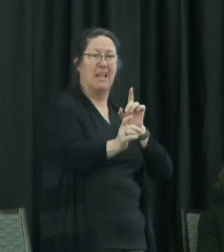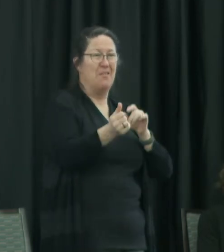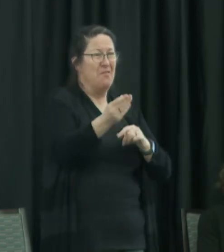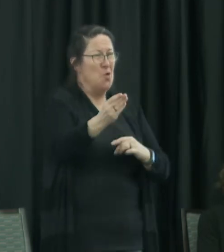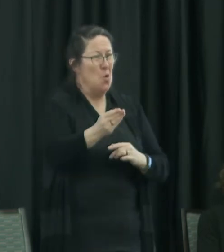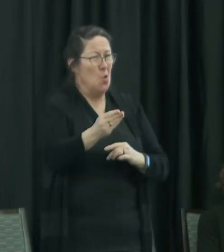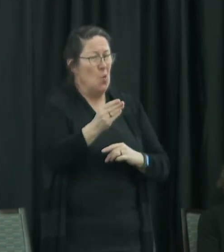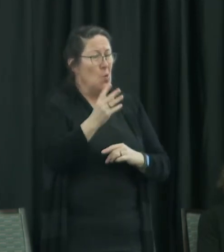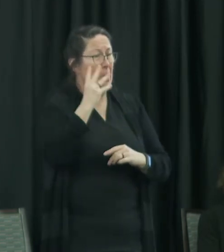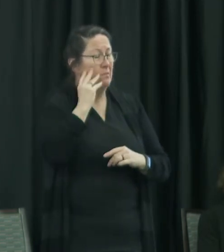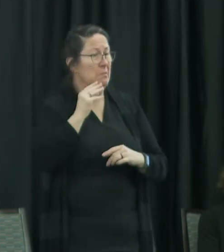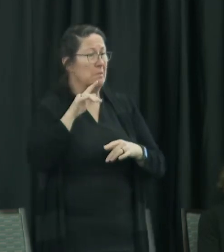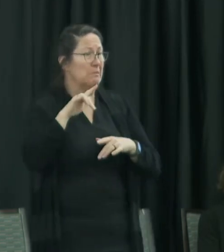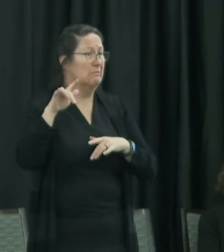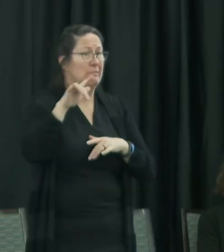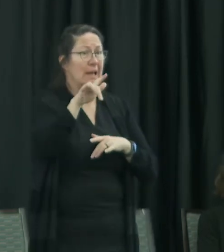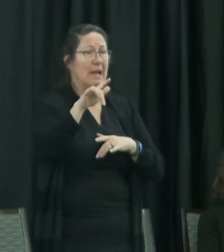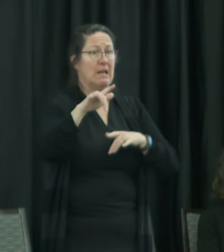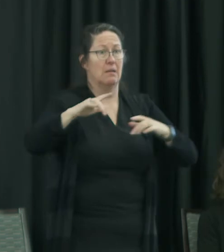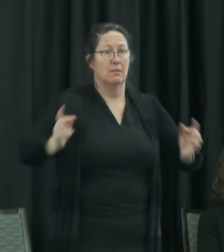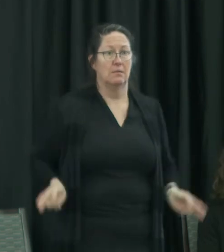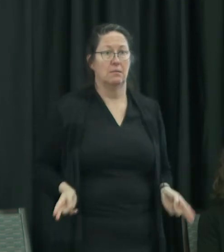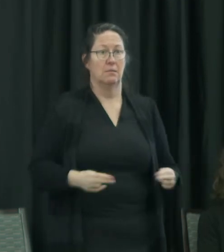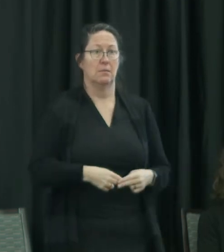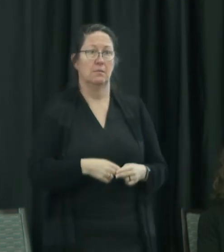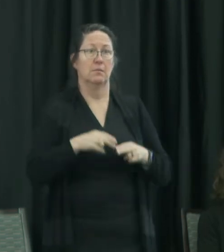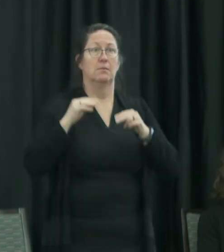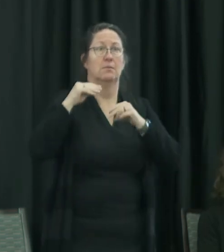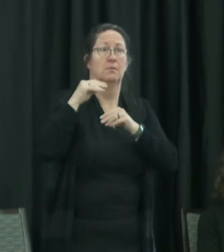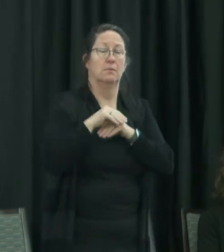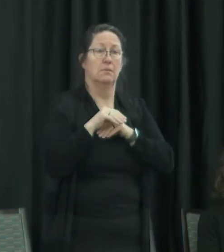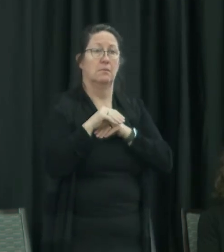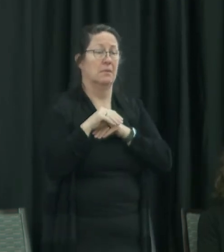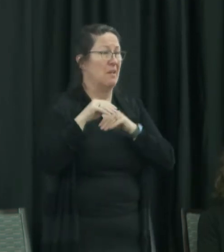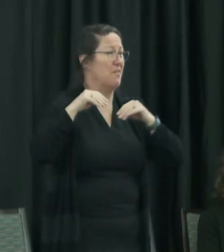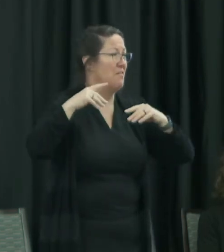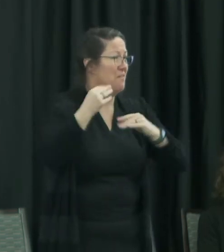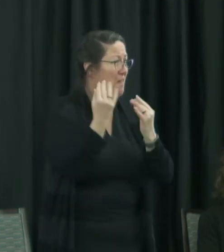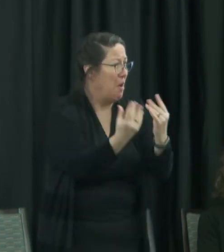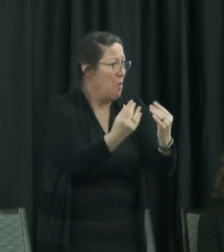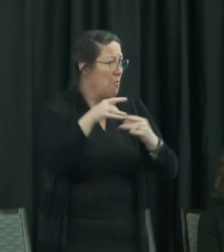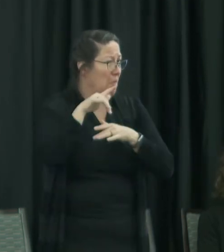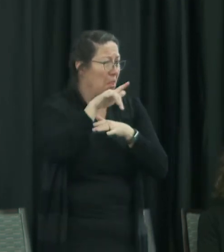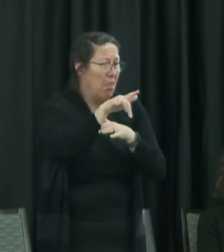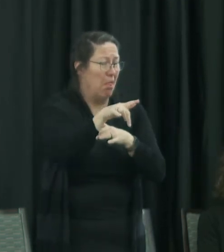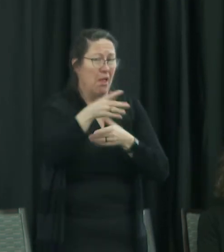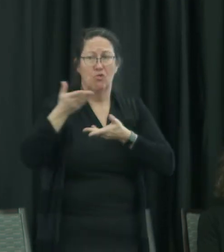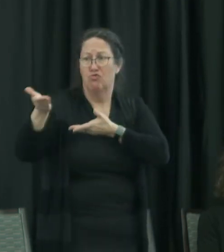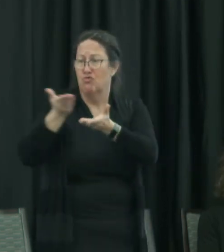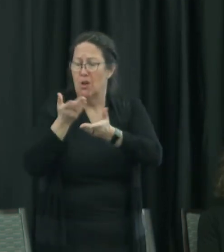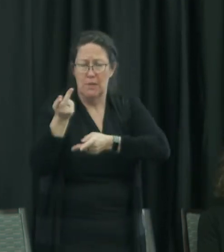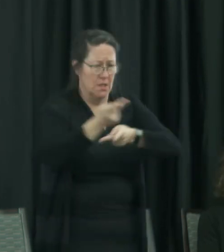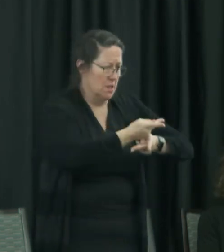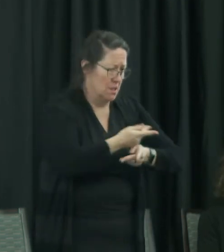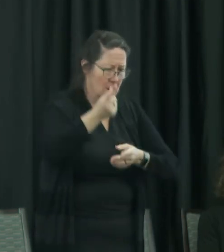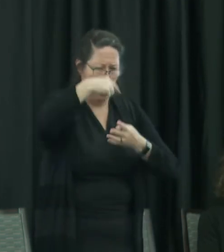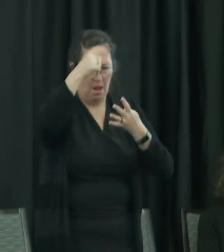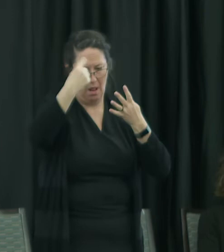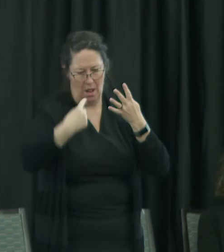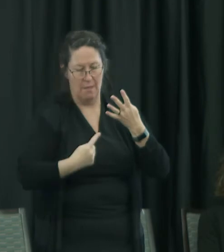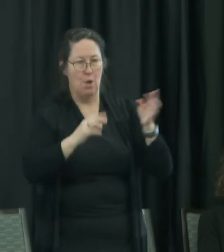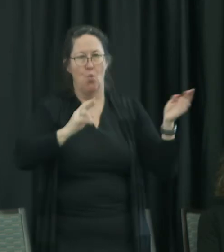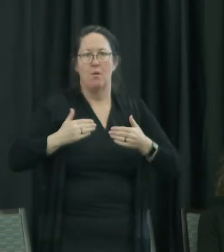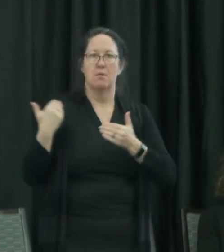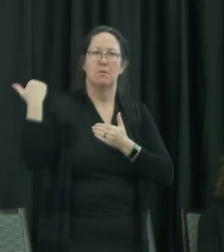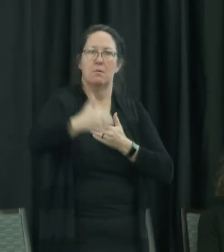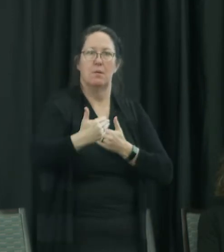had to fly a plane, turn on the fasten seatbelt sign, extinguish a cabin fire, serve the drinks, land safely, and be ready for the